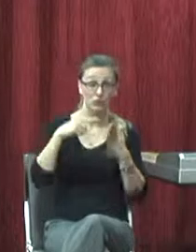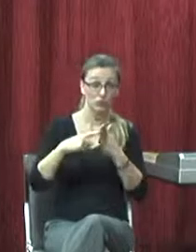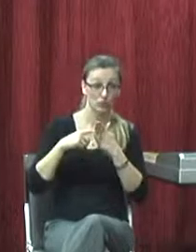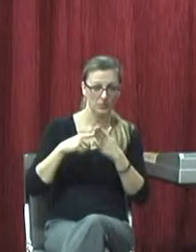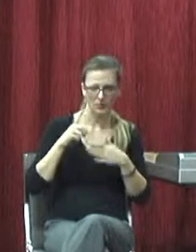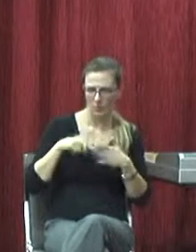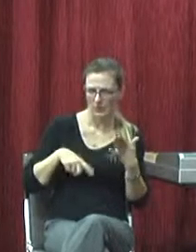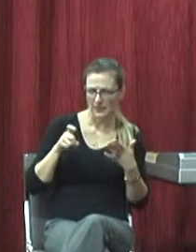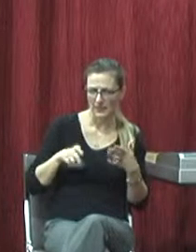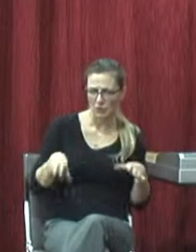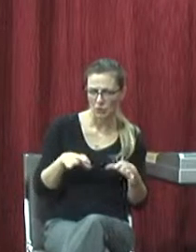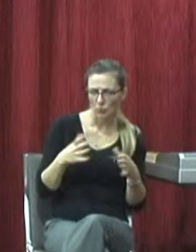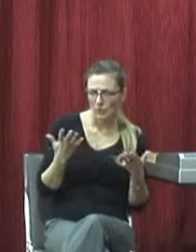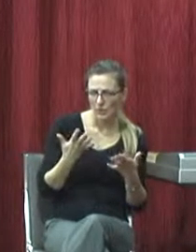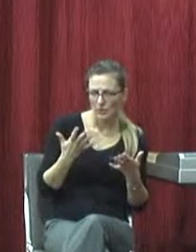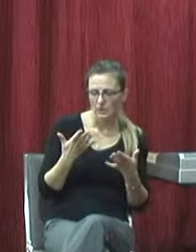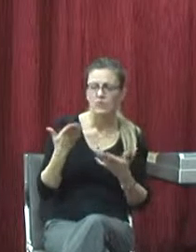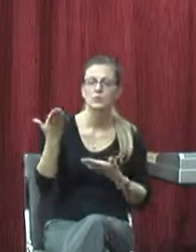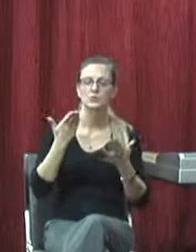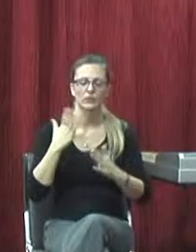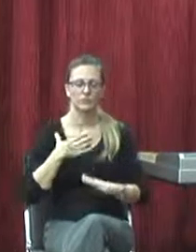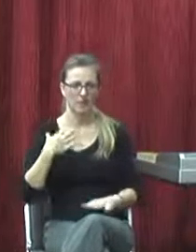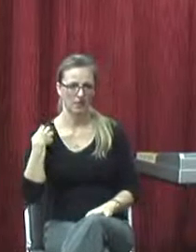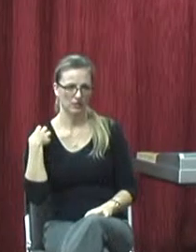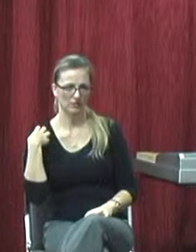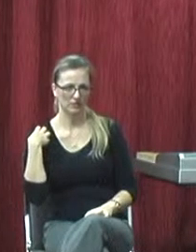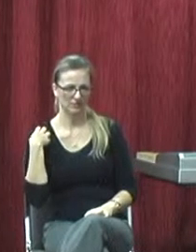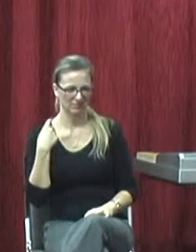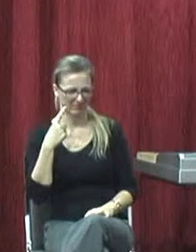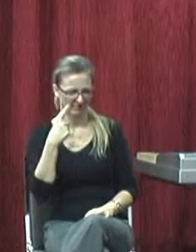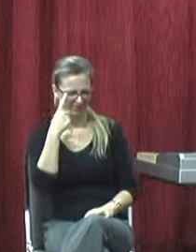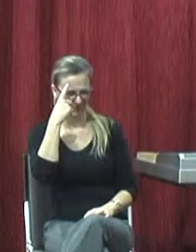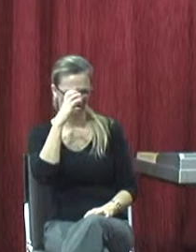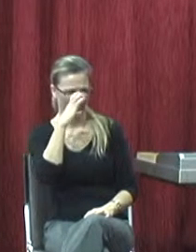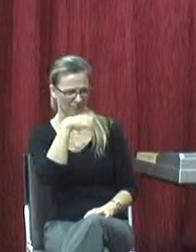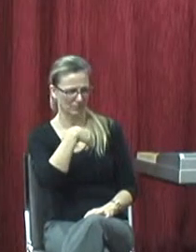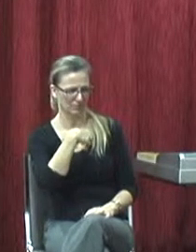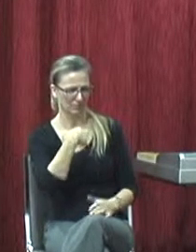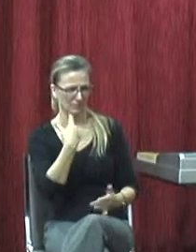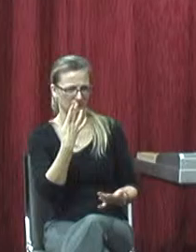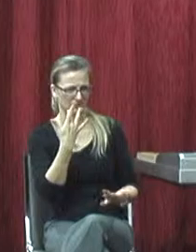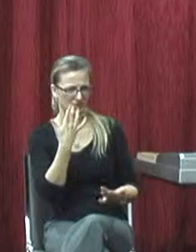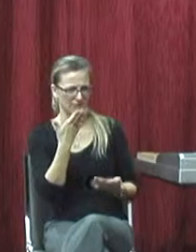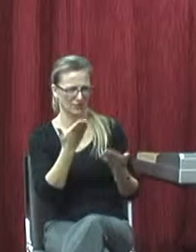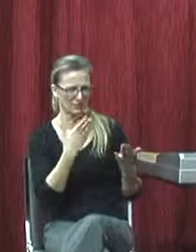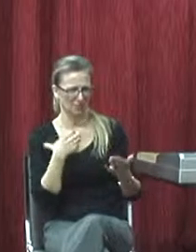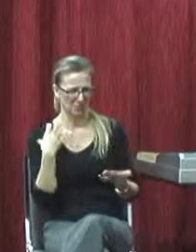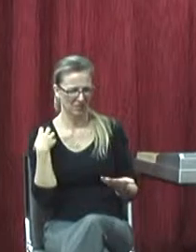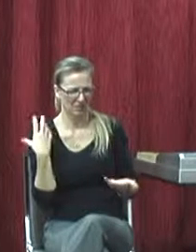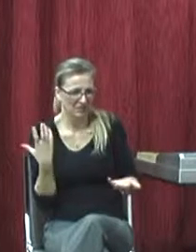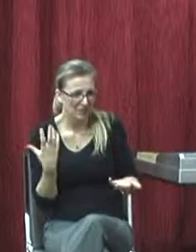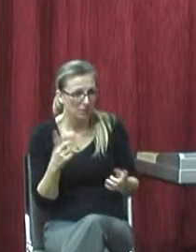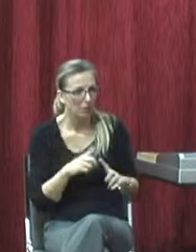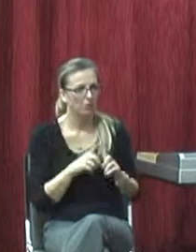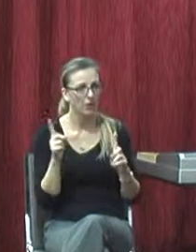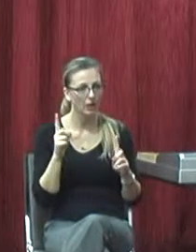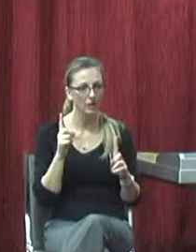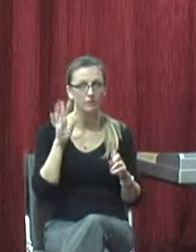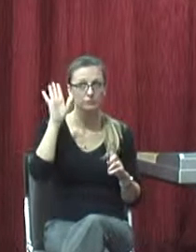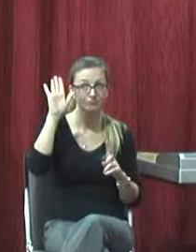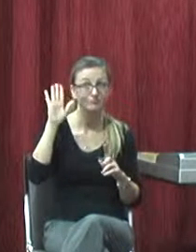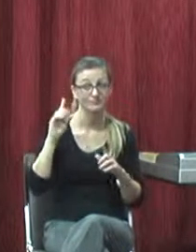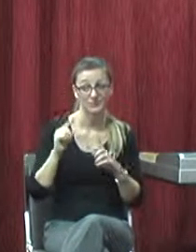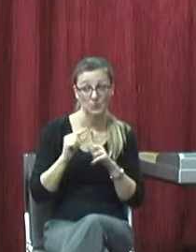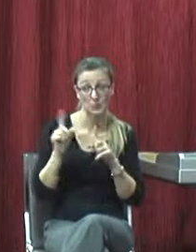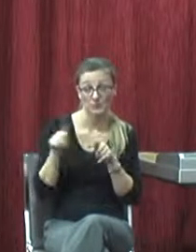boss. And that was weird to me, serve my boss. And yet, because it was the Word of God, I began to